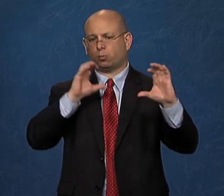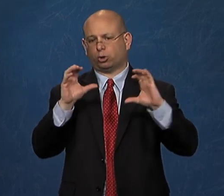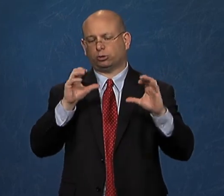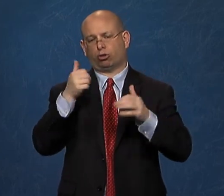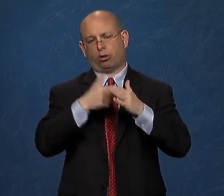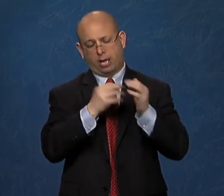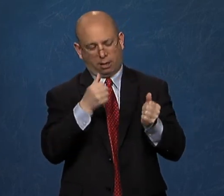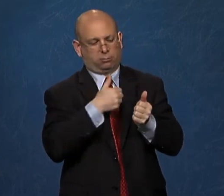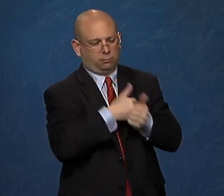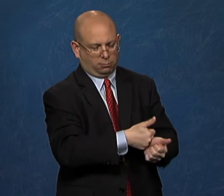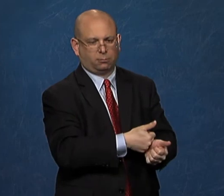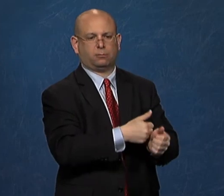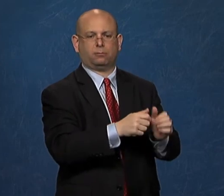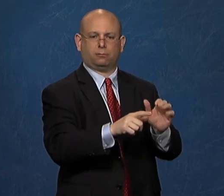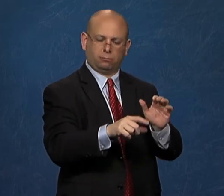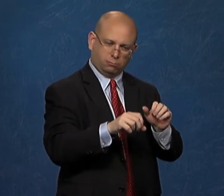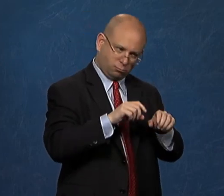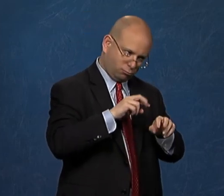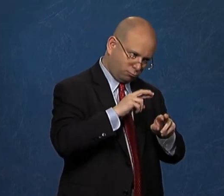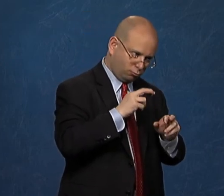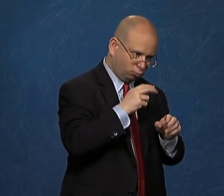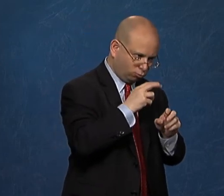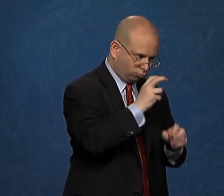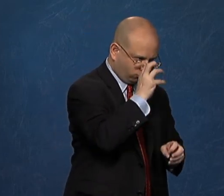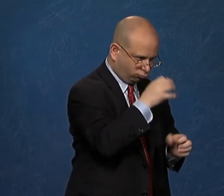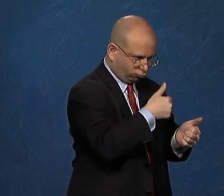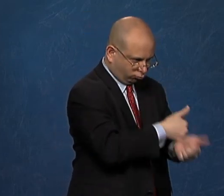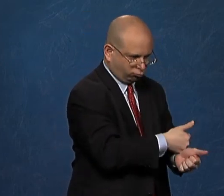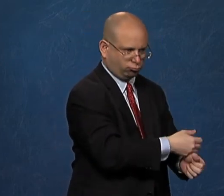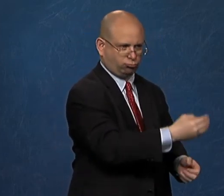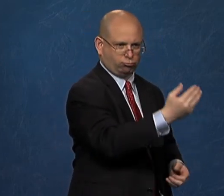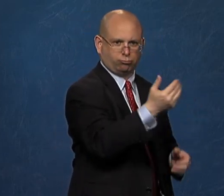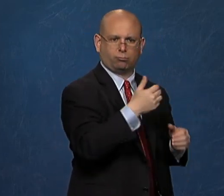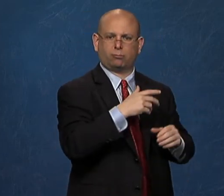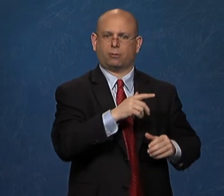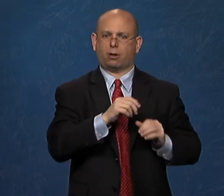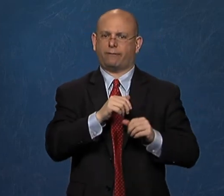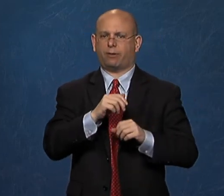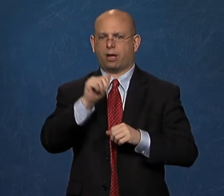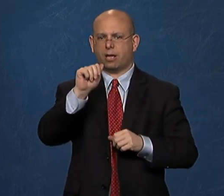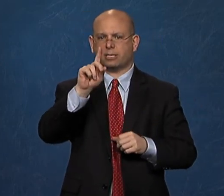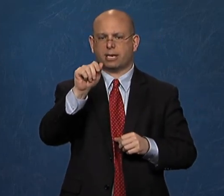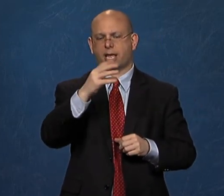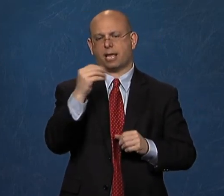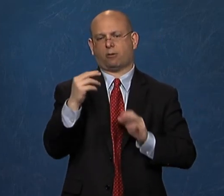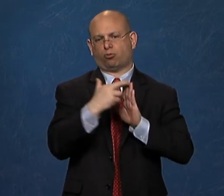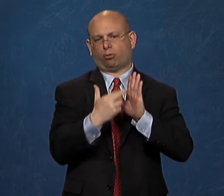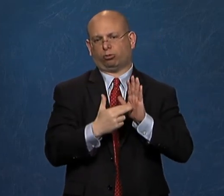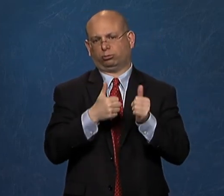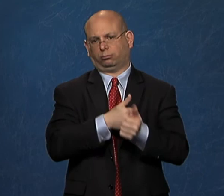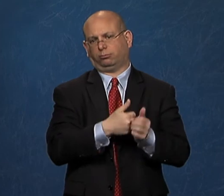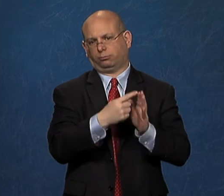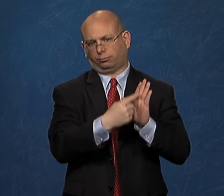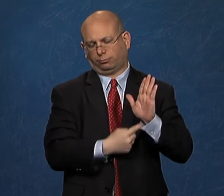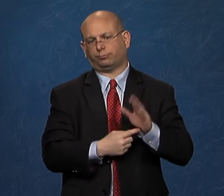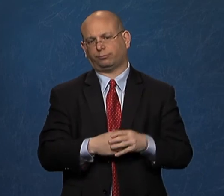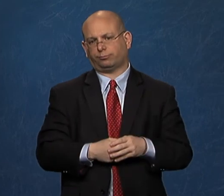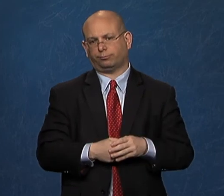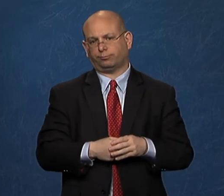VRI can be a very effective way to provide communication, making sure that they're able to comply with ADA